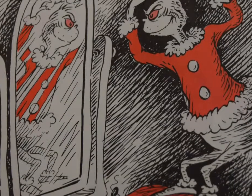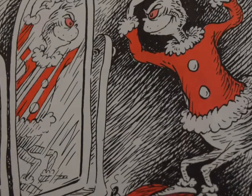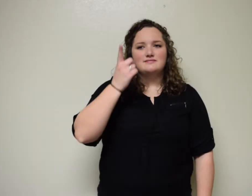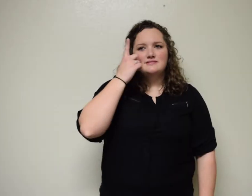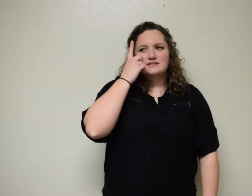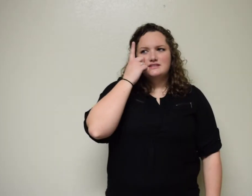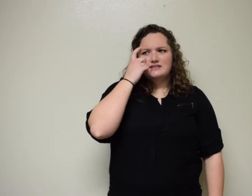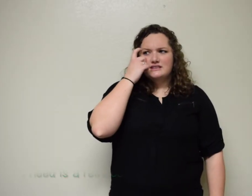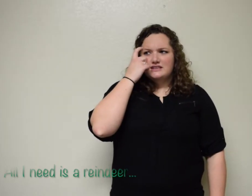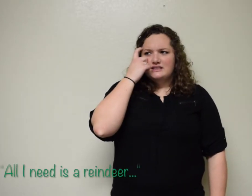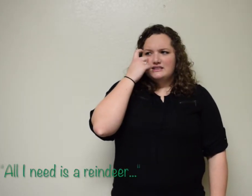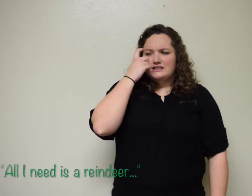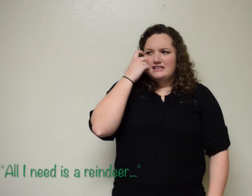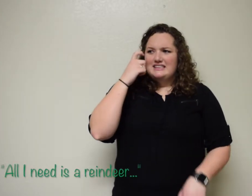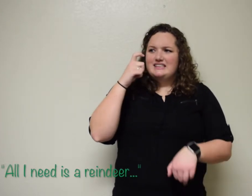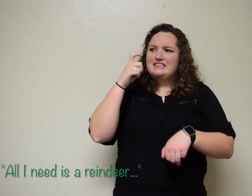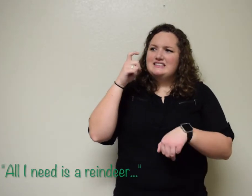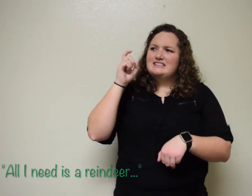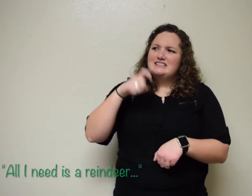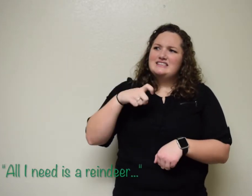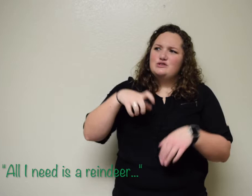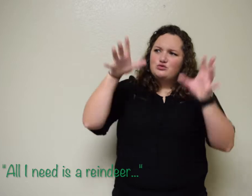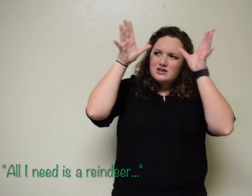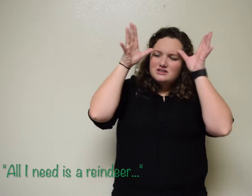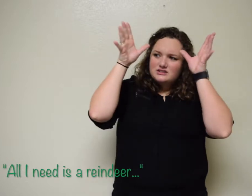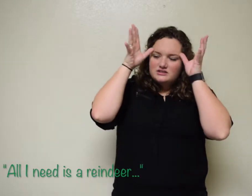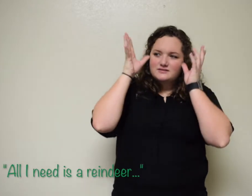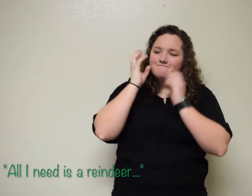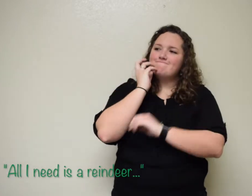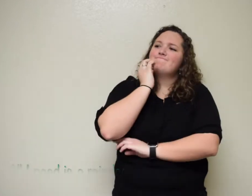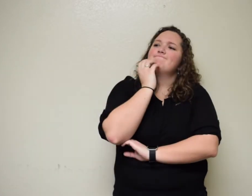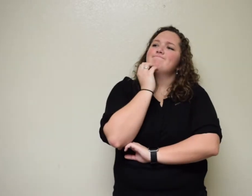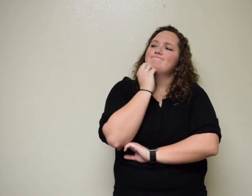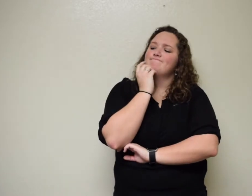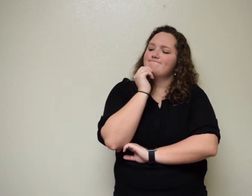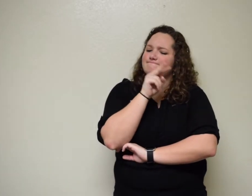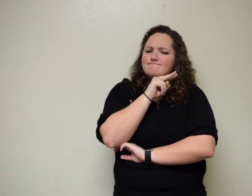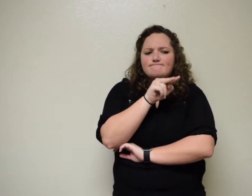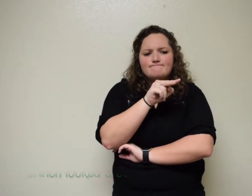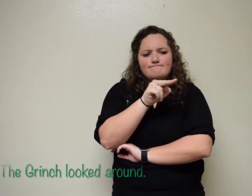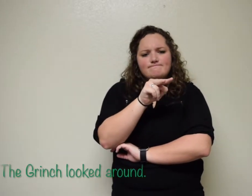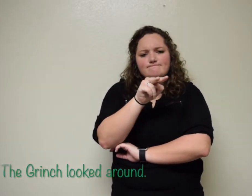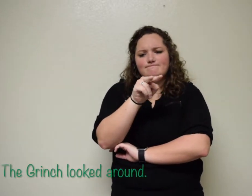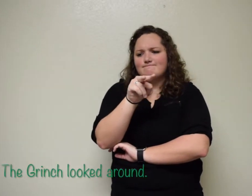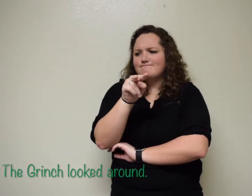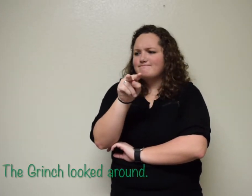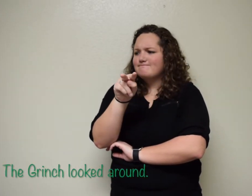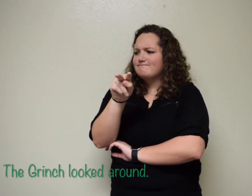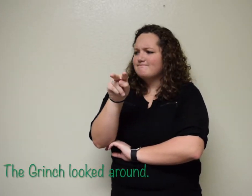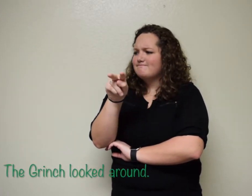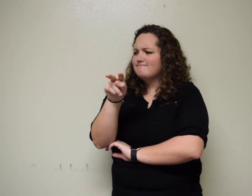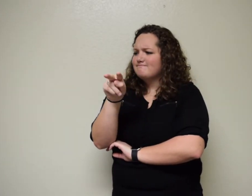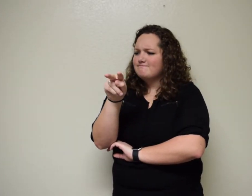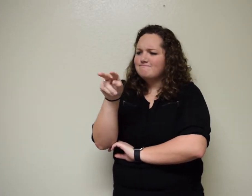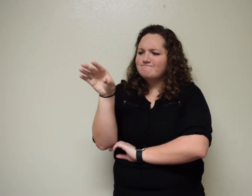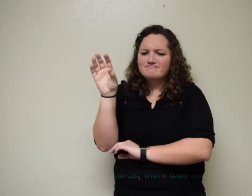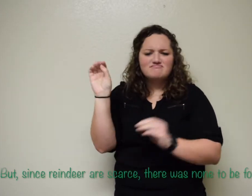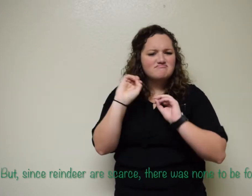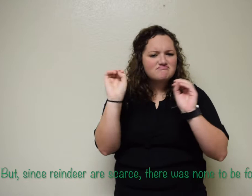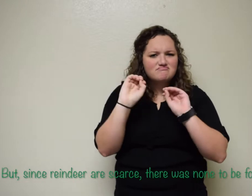All I need is a reindeer. The Grinch looked around. But since reindeer are scarce, there was none